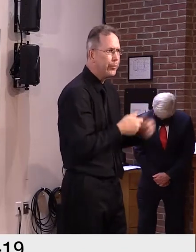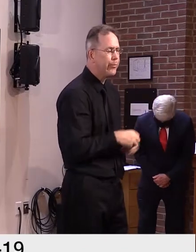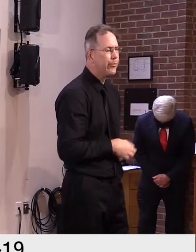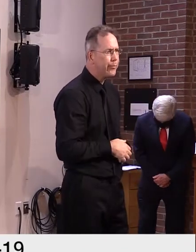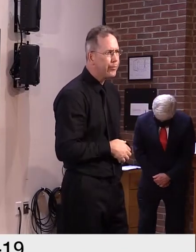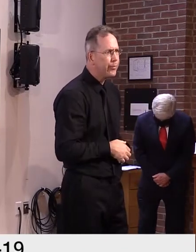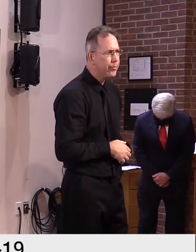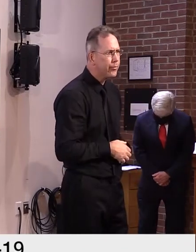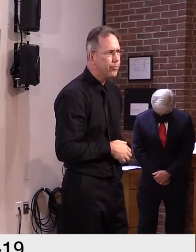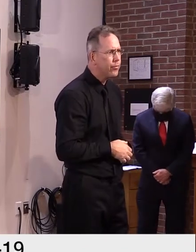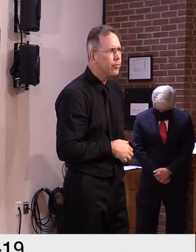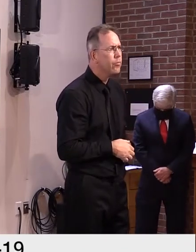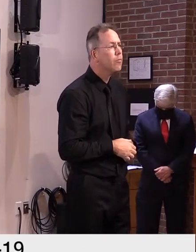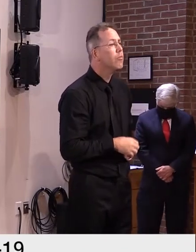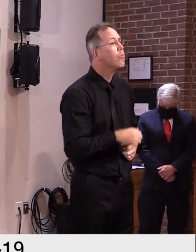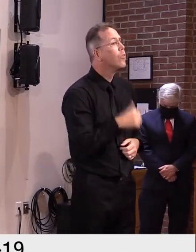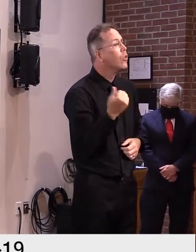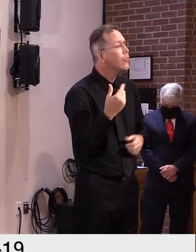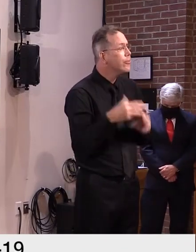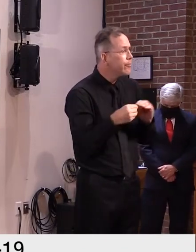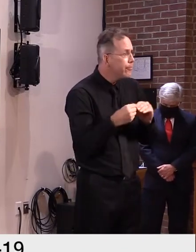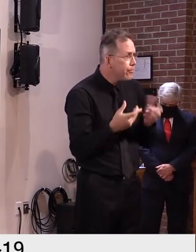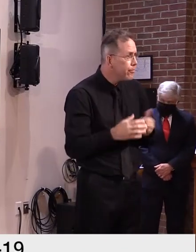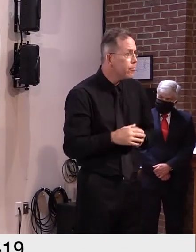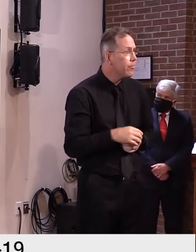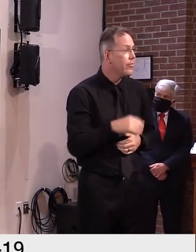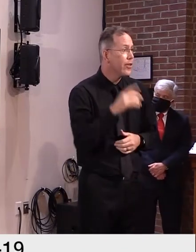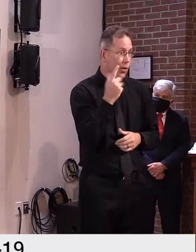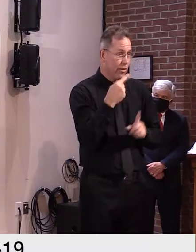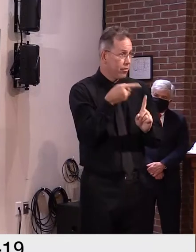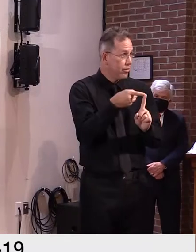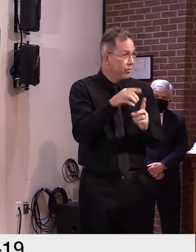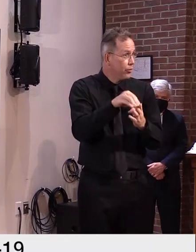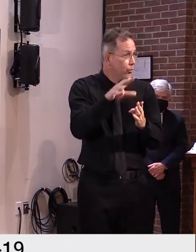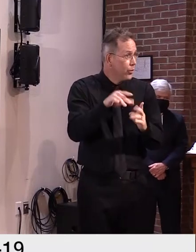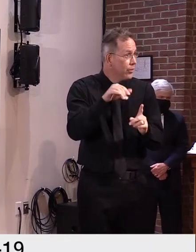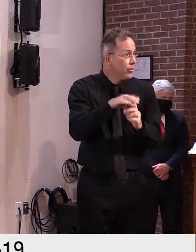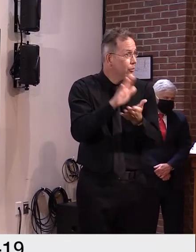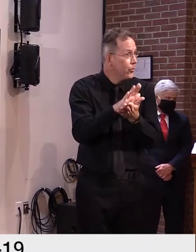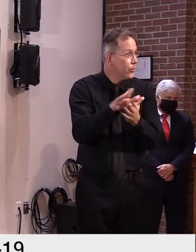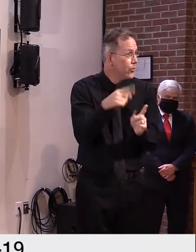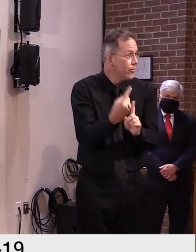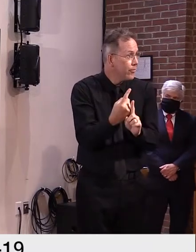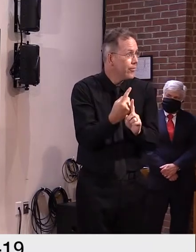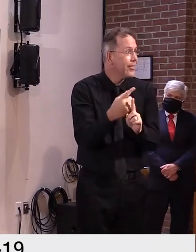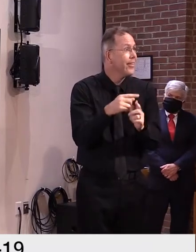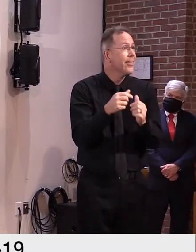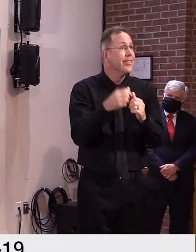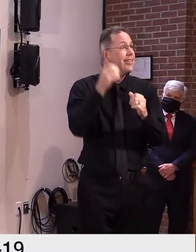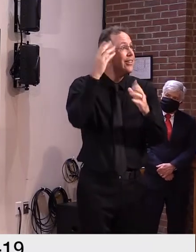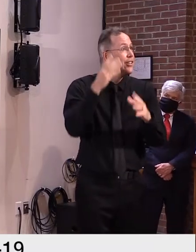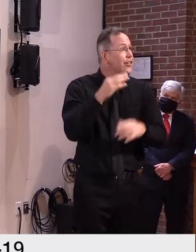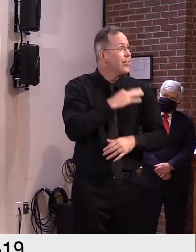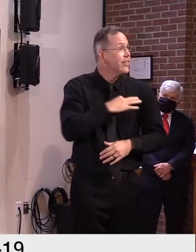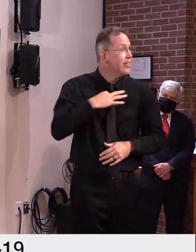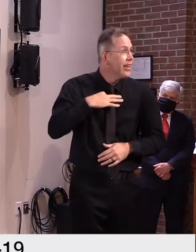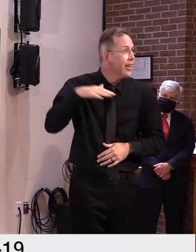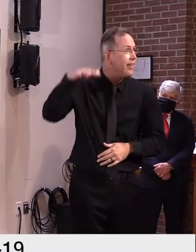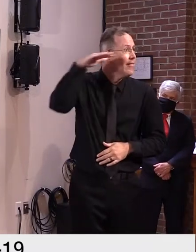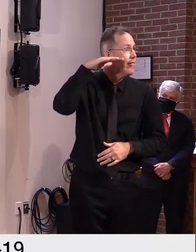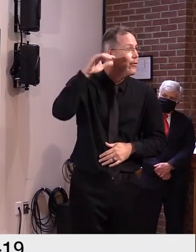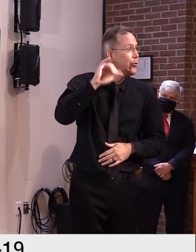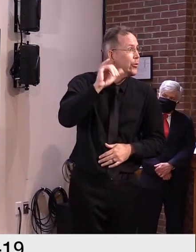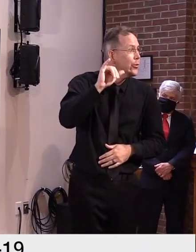is that it's not only the students who are in school. There are staff who work there, whether they're in the cafeteria